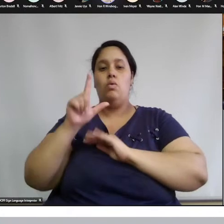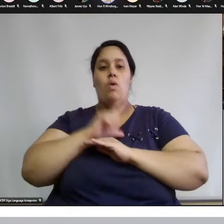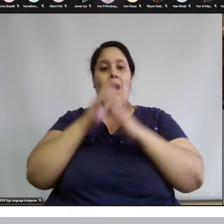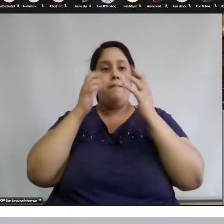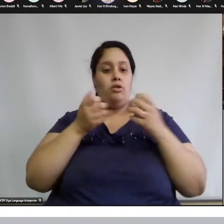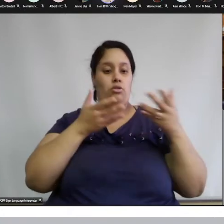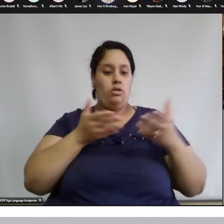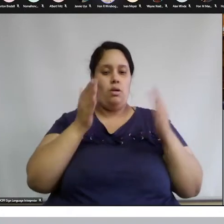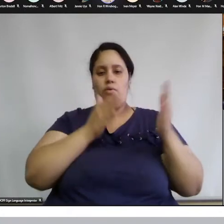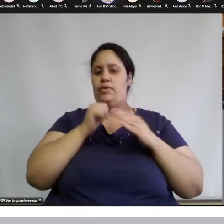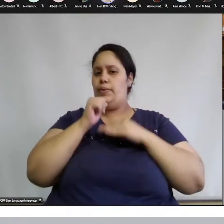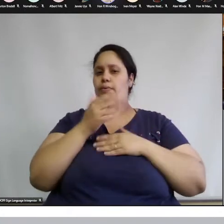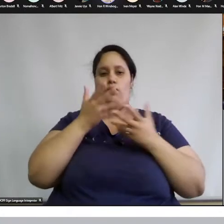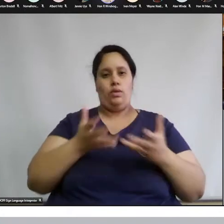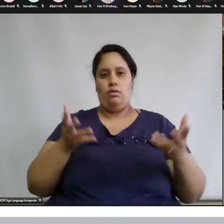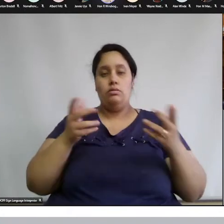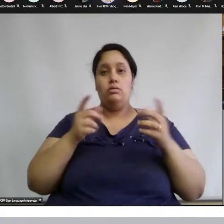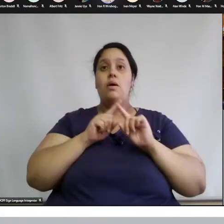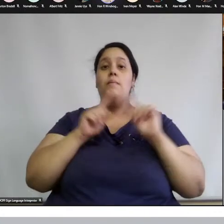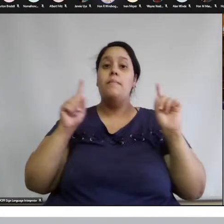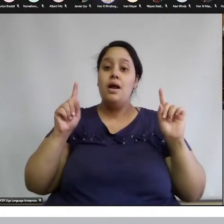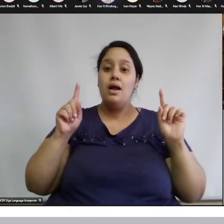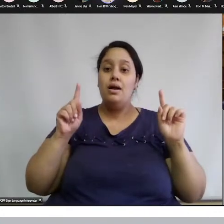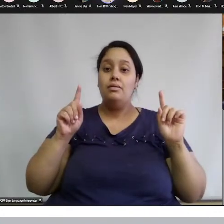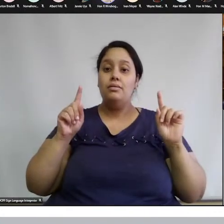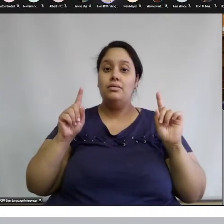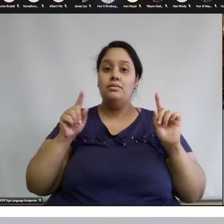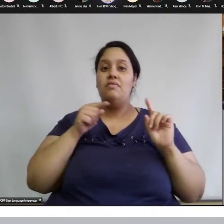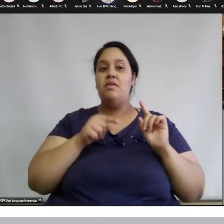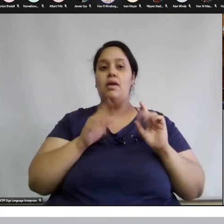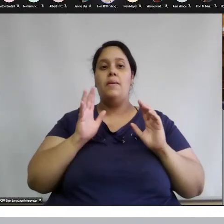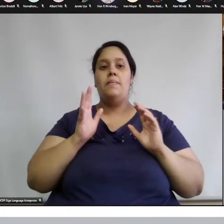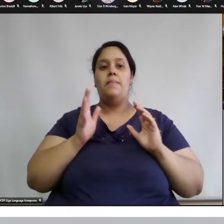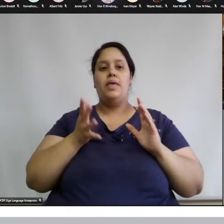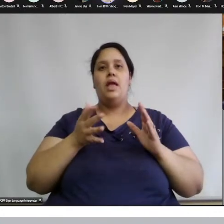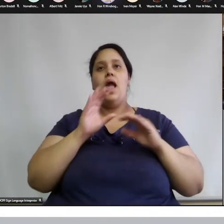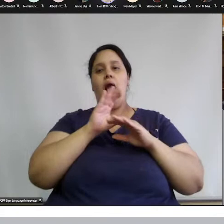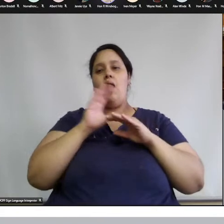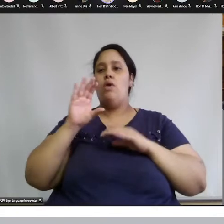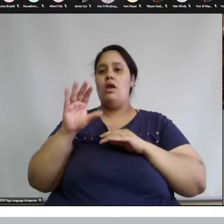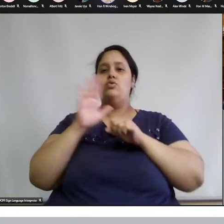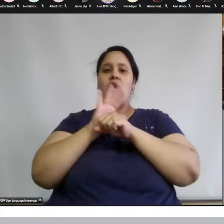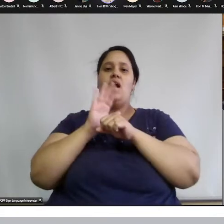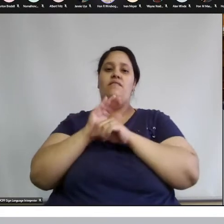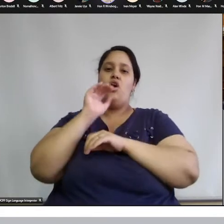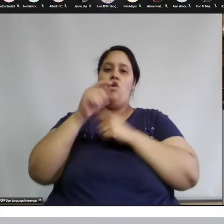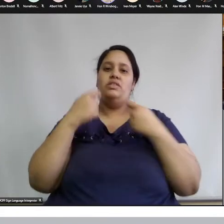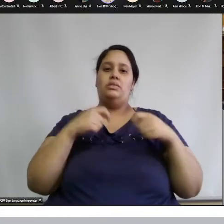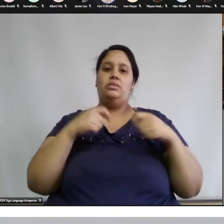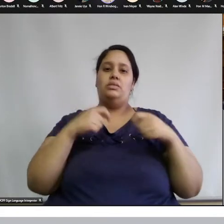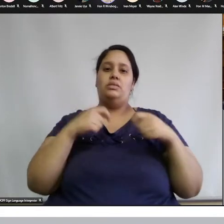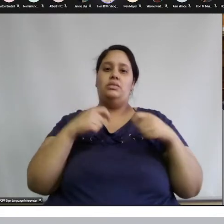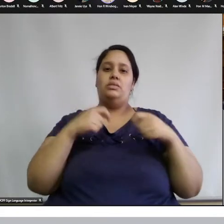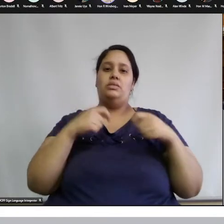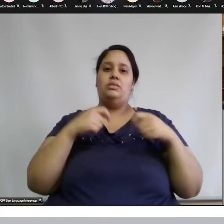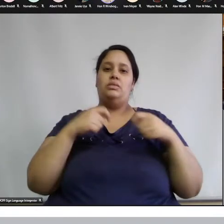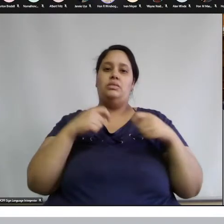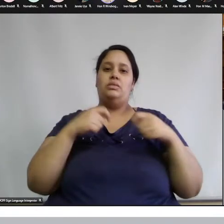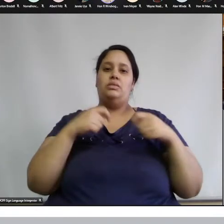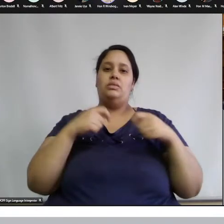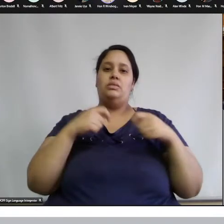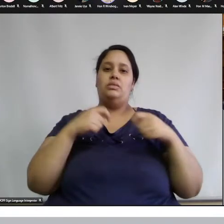make provision for this. Instead, makes allocation to cover overspending on nursing and medical